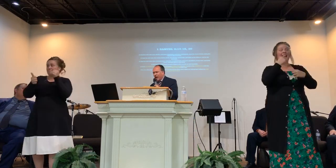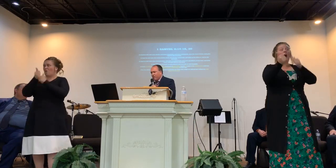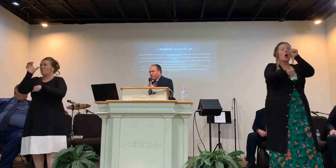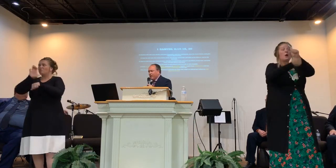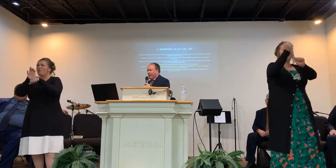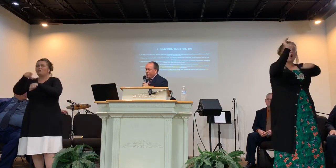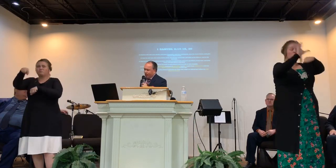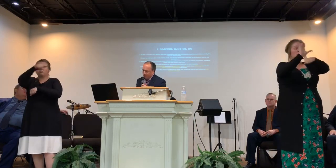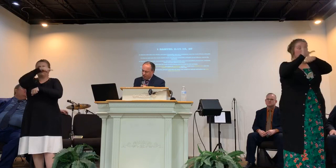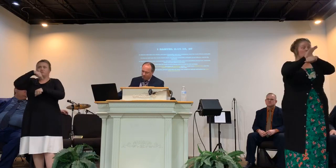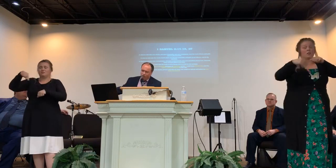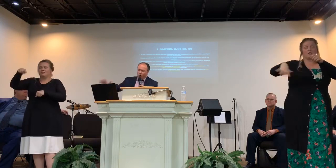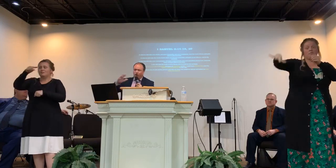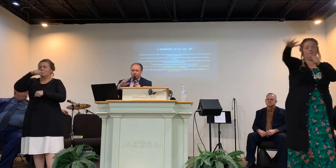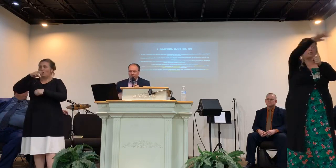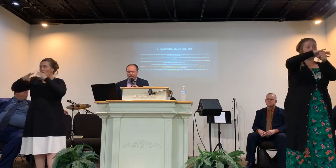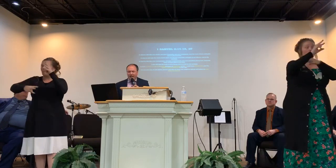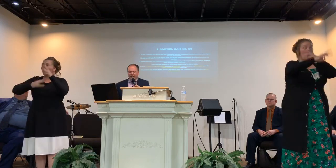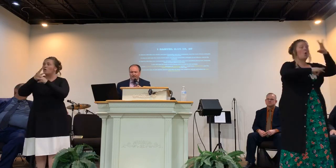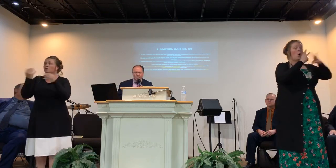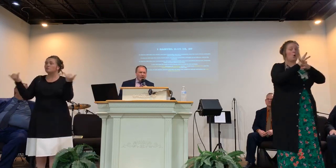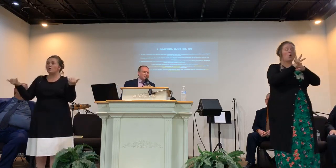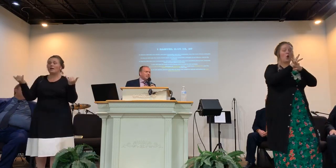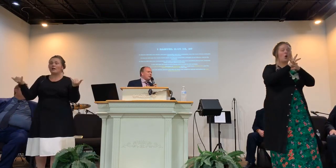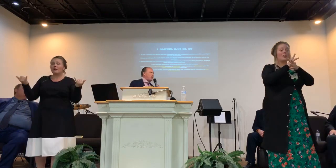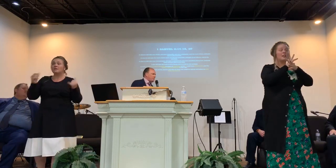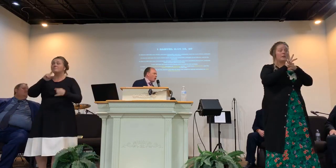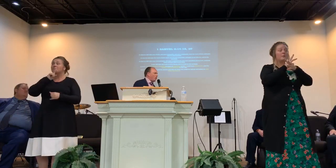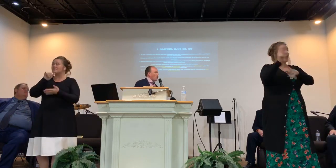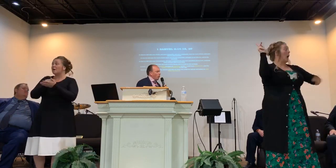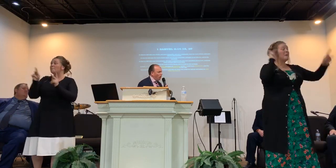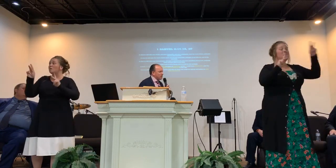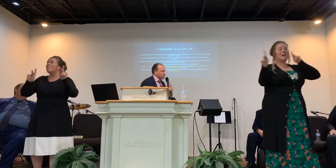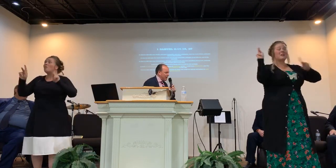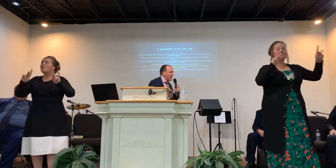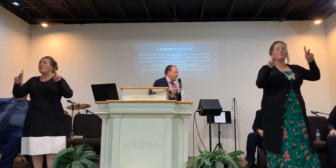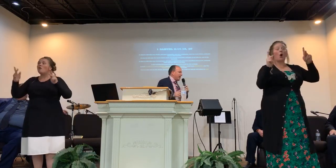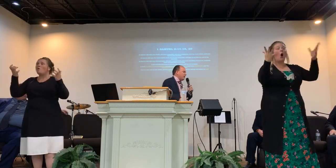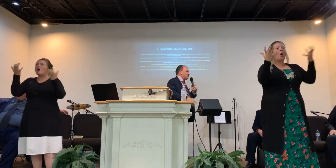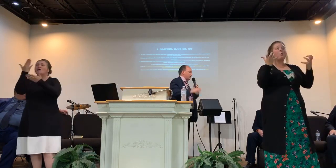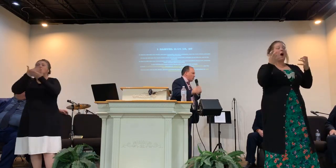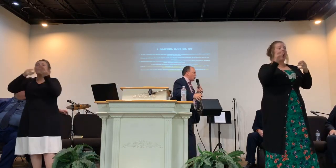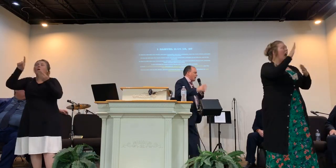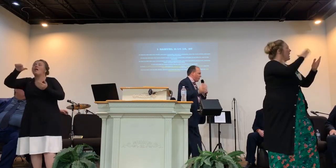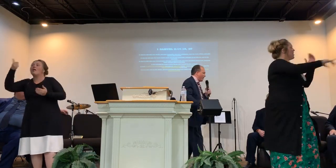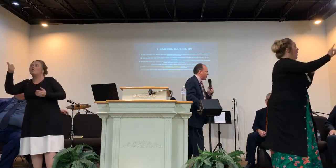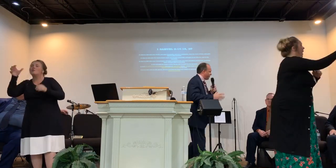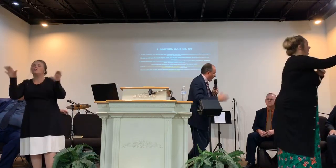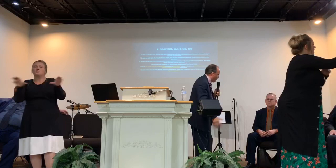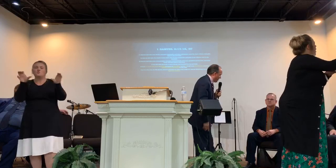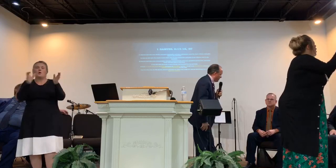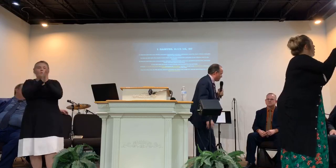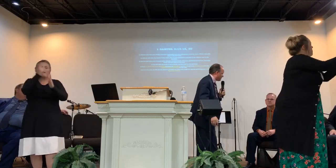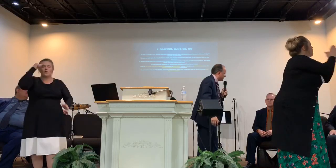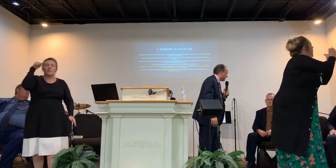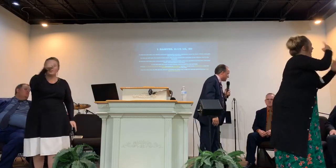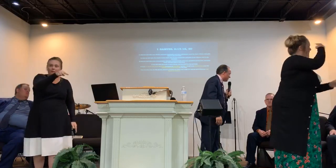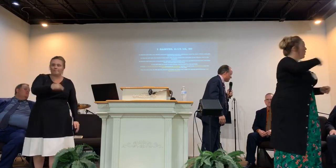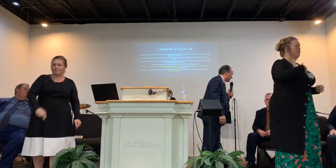churches around the world today, is that people want somebody else to do their praying for